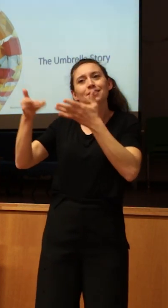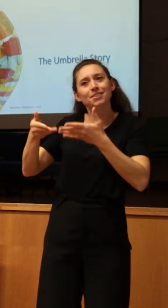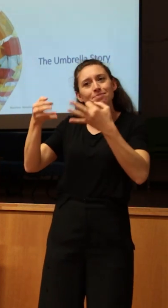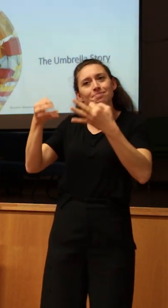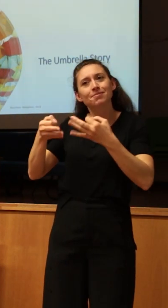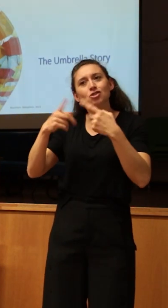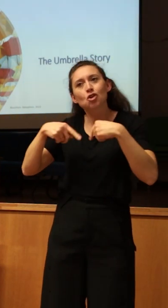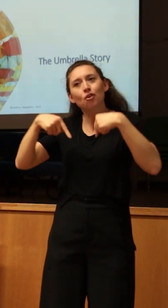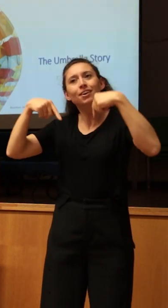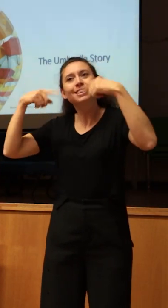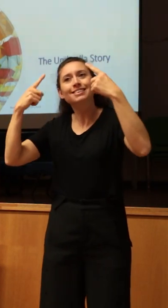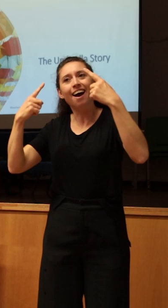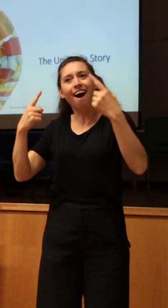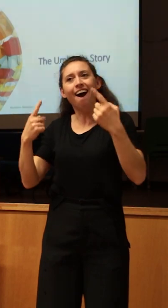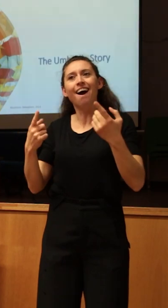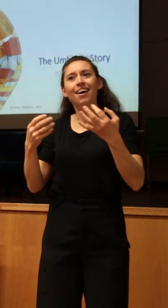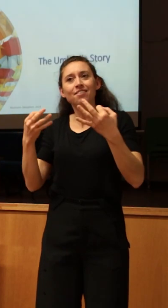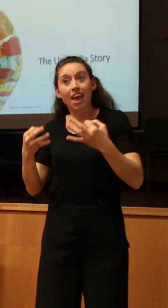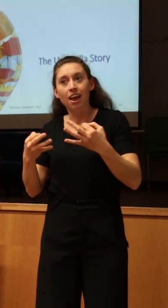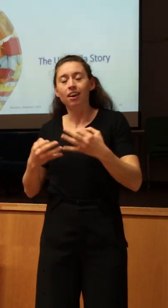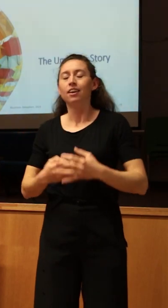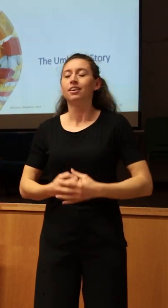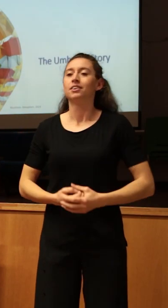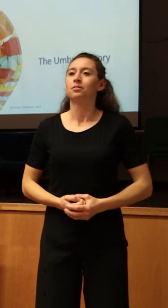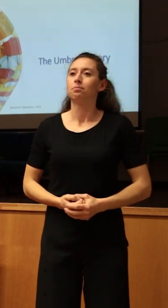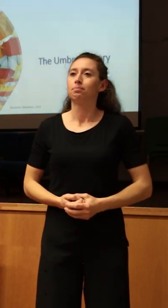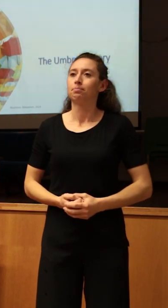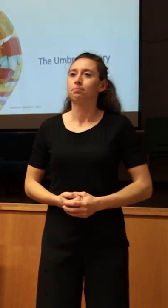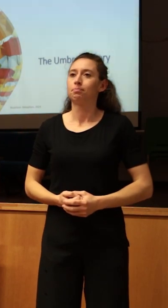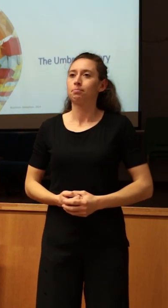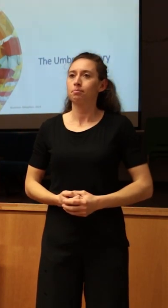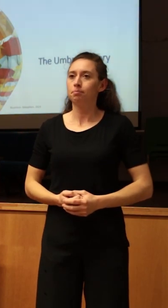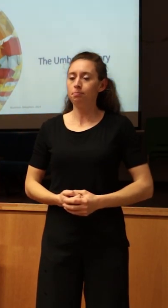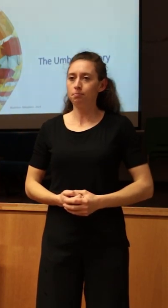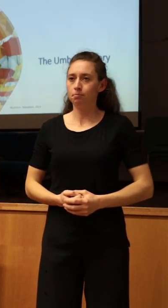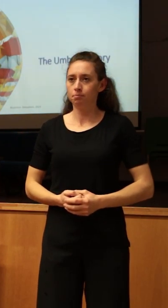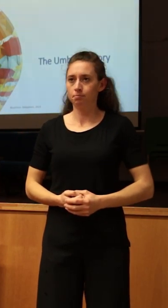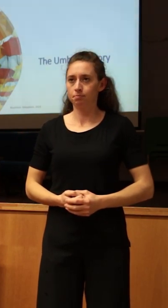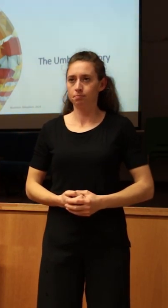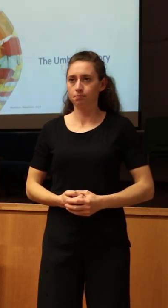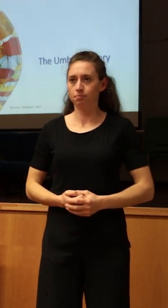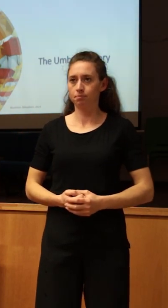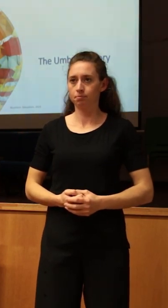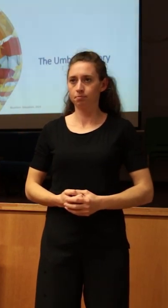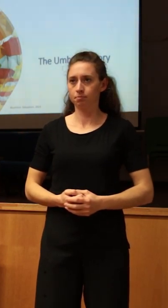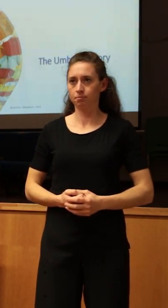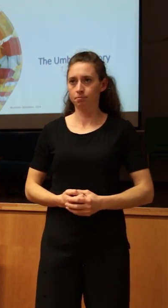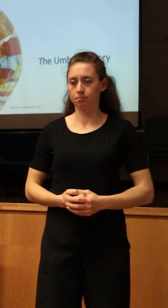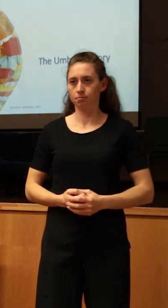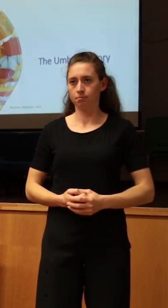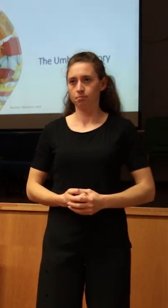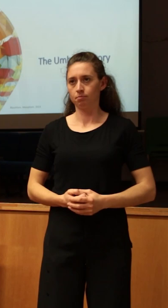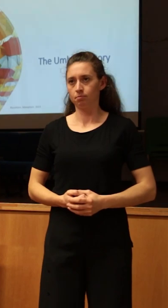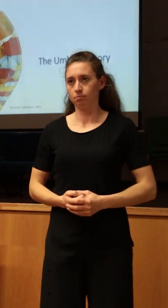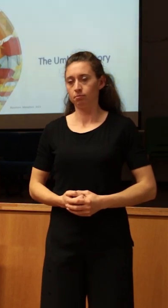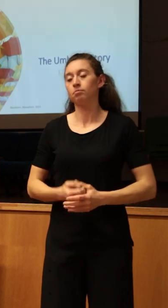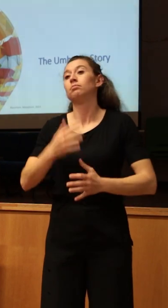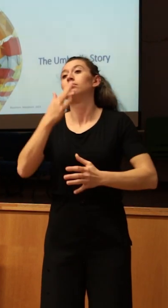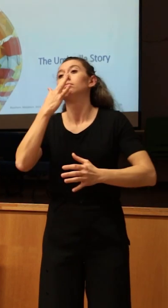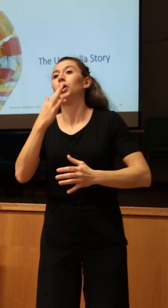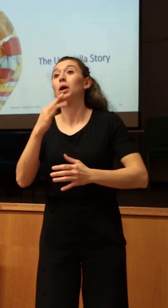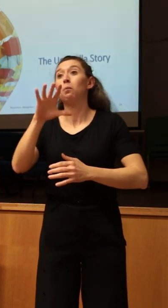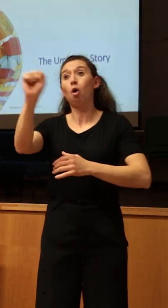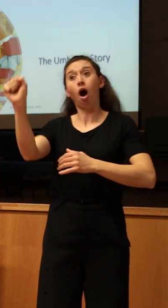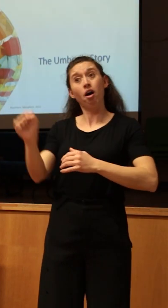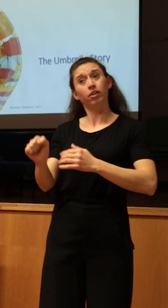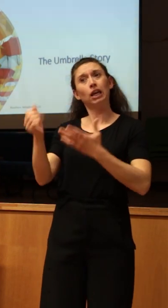cálida. Wouldn't that be nicer and more comfortable to have like ice cold reception? When it's so hot. En el caso del África,